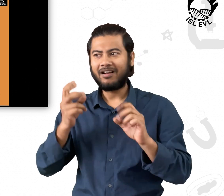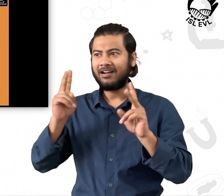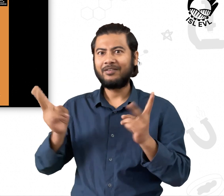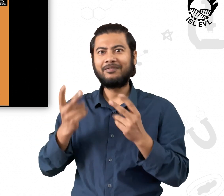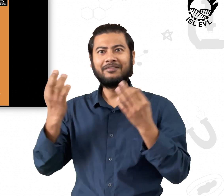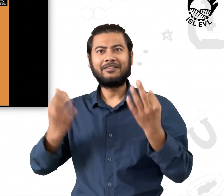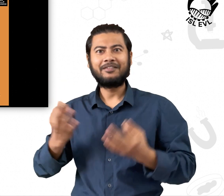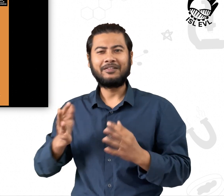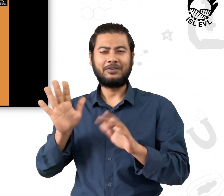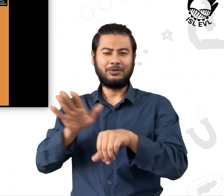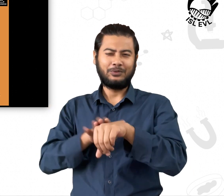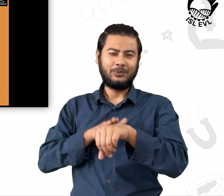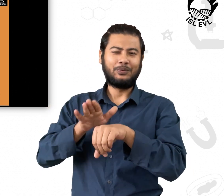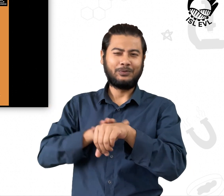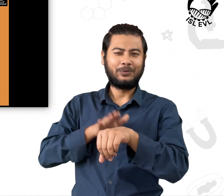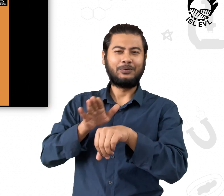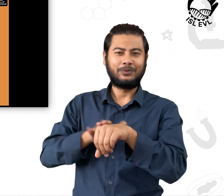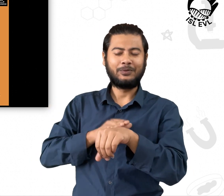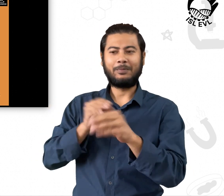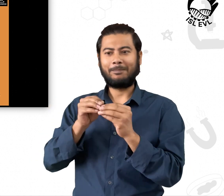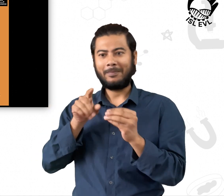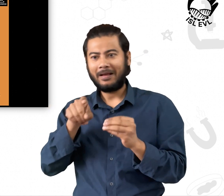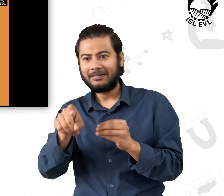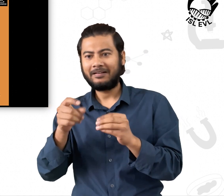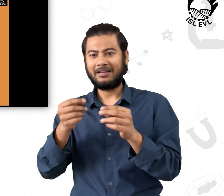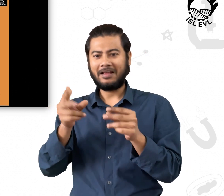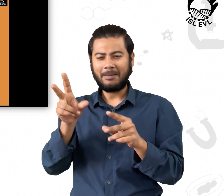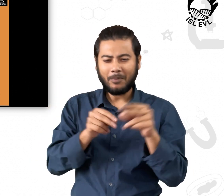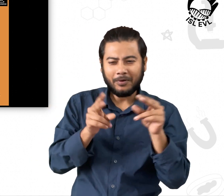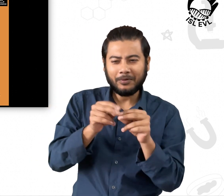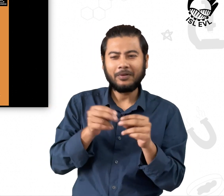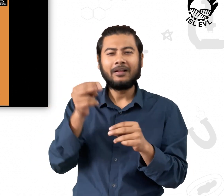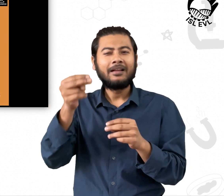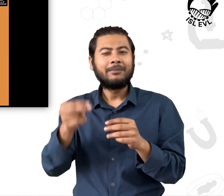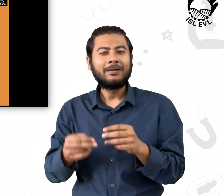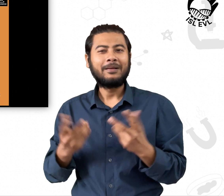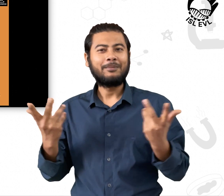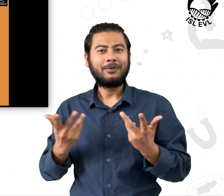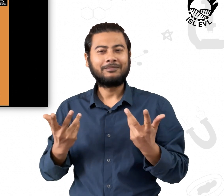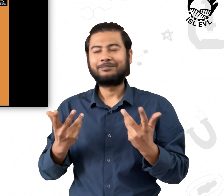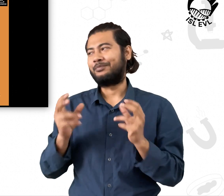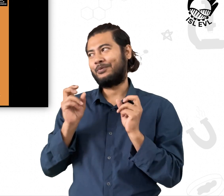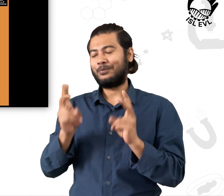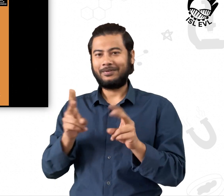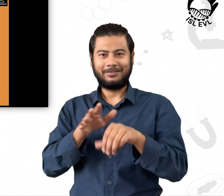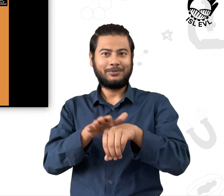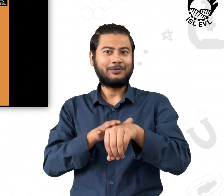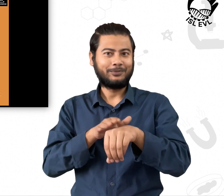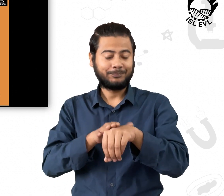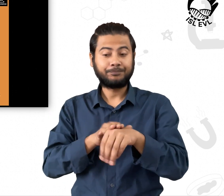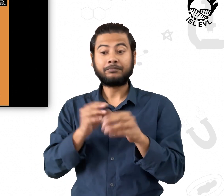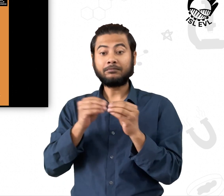words. Geosmin, streptomyces, spores, and bacteria. Go slow and tell me